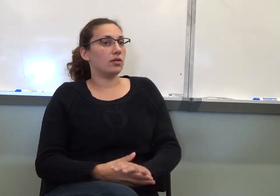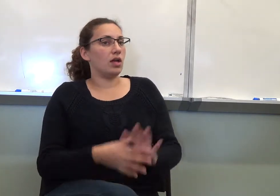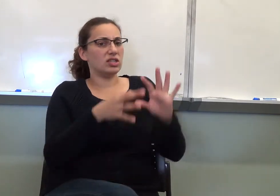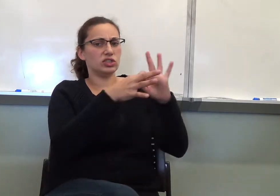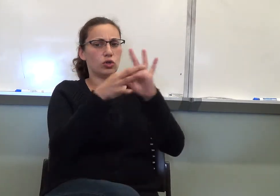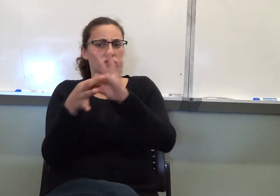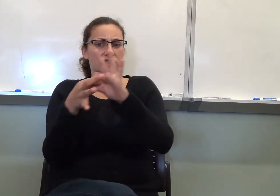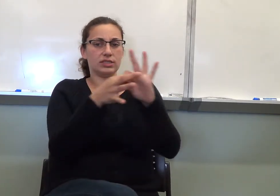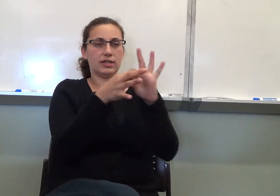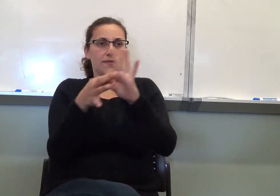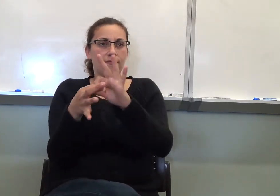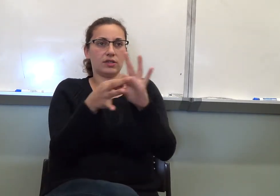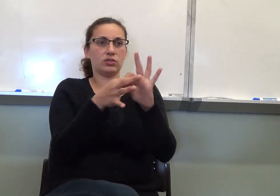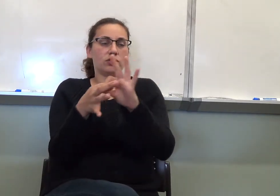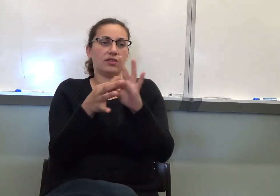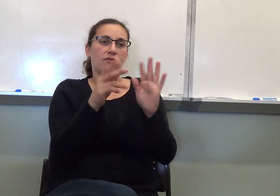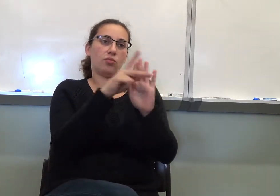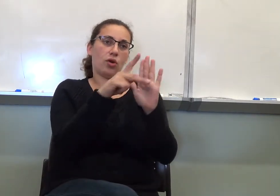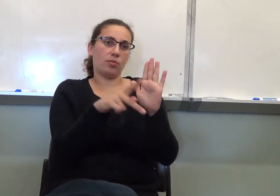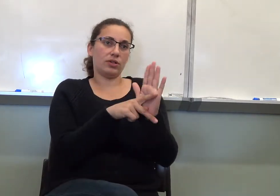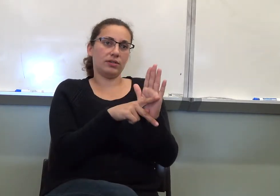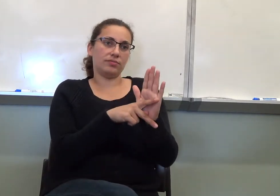And this is the associative property of multiplication.